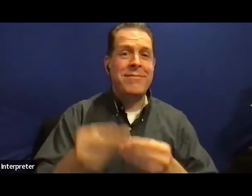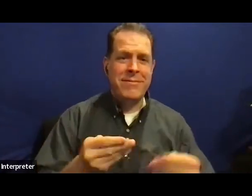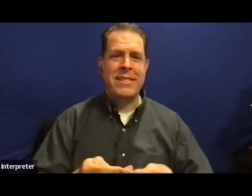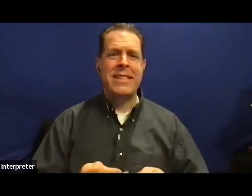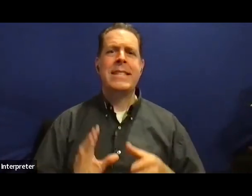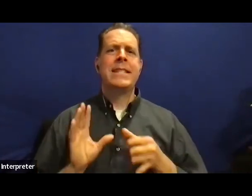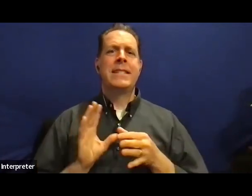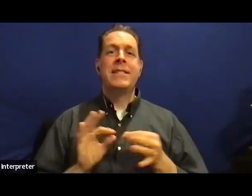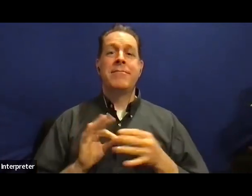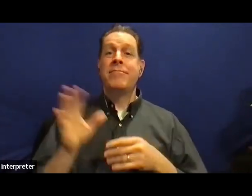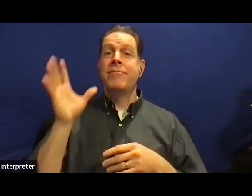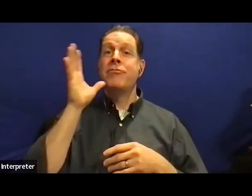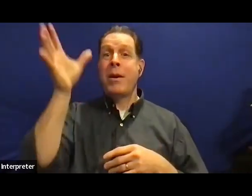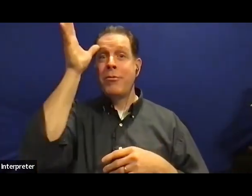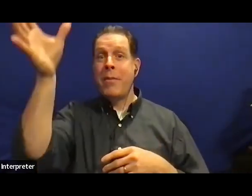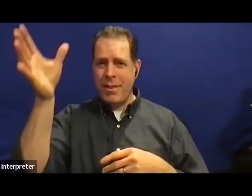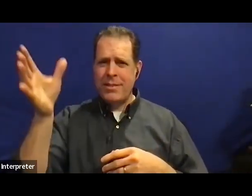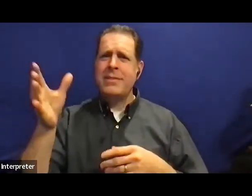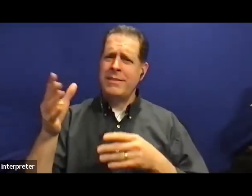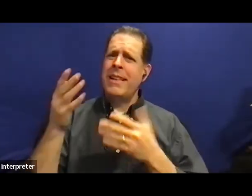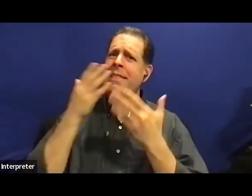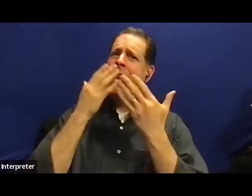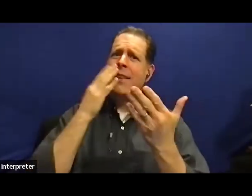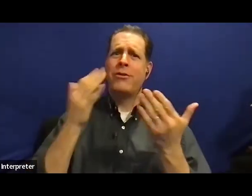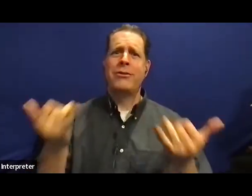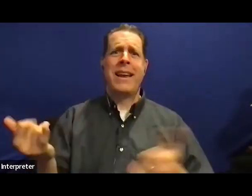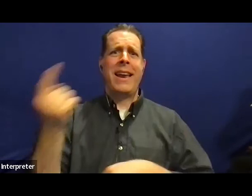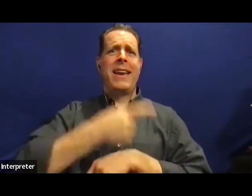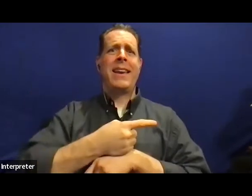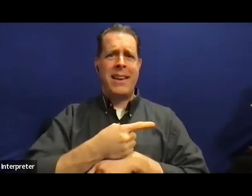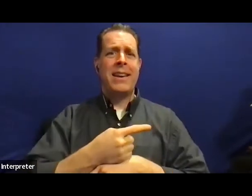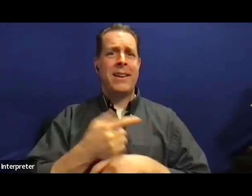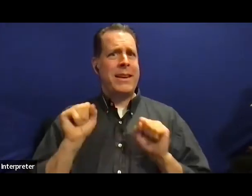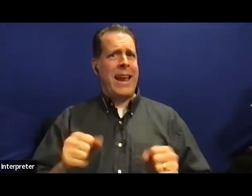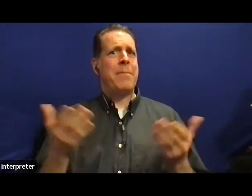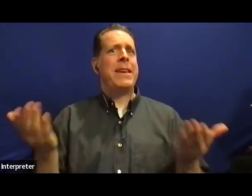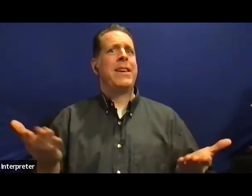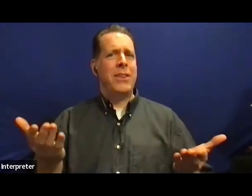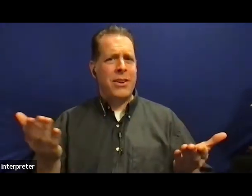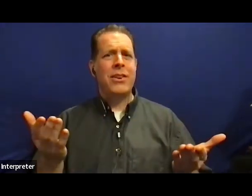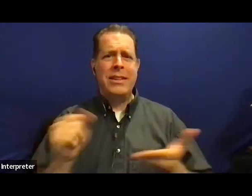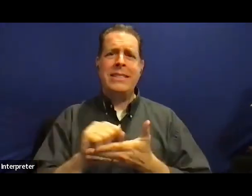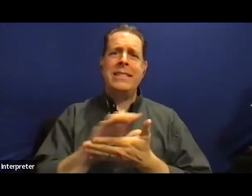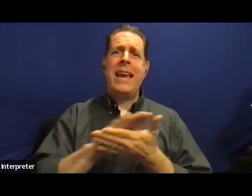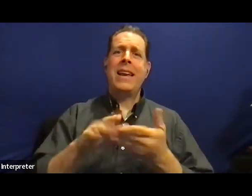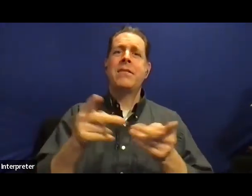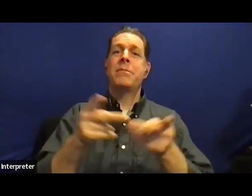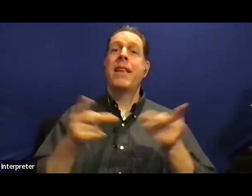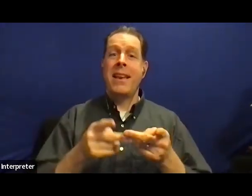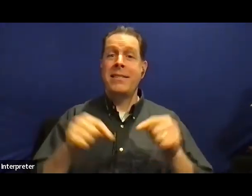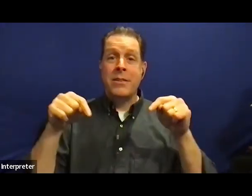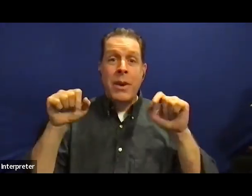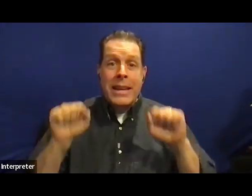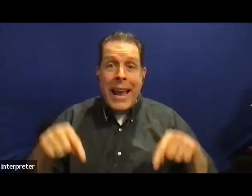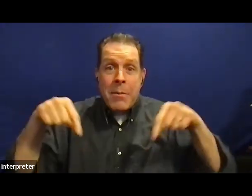Kaya, grandmother and grandfather, pray and give thanks for today that we could be here at the sacred place. We could be here